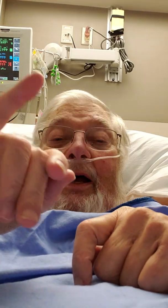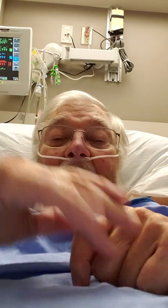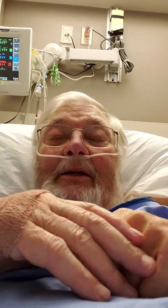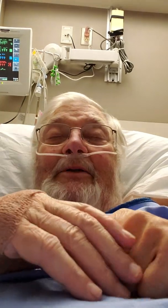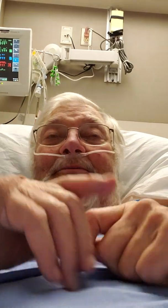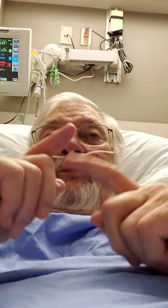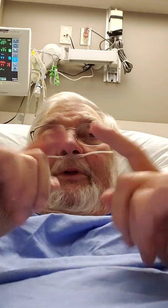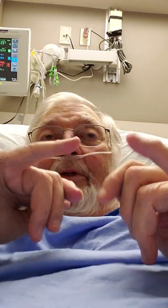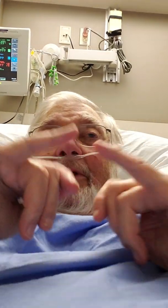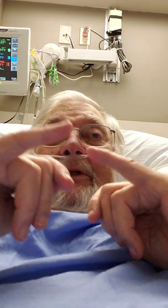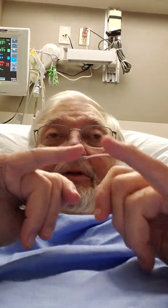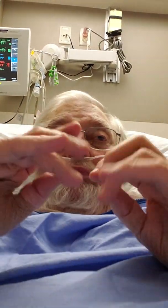I went to an MRI.